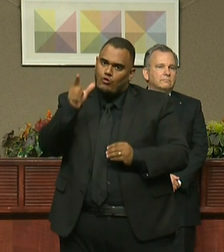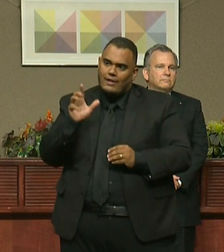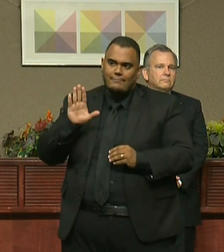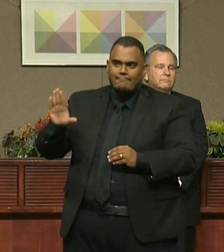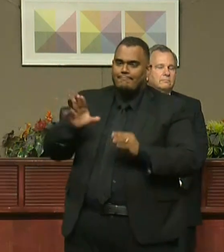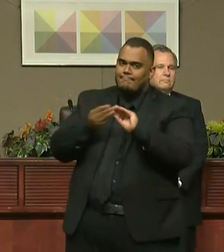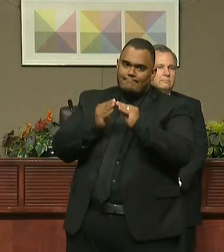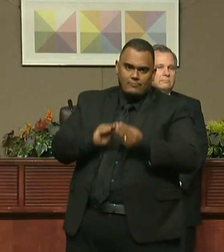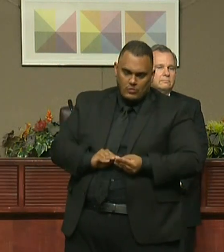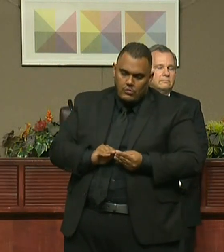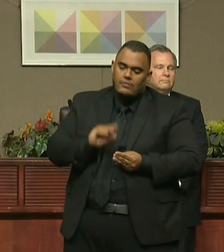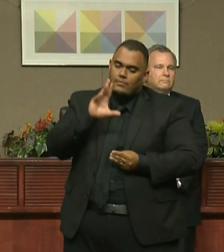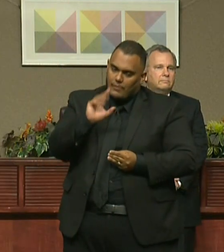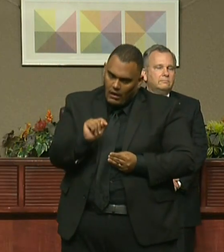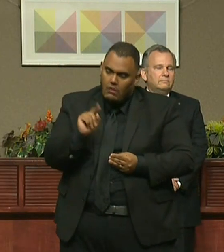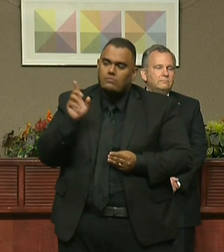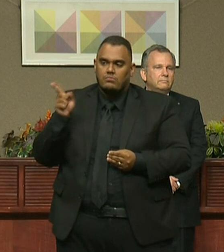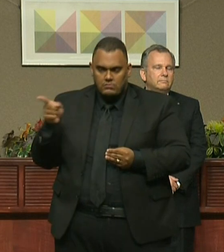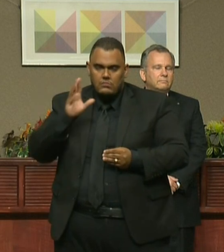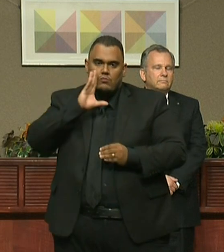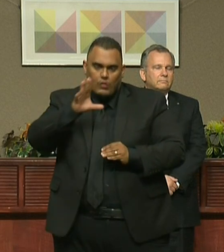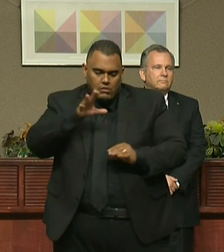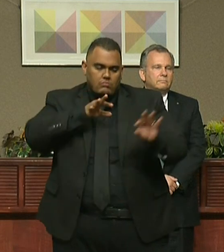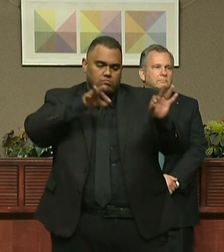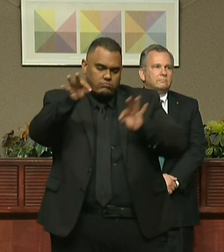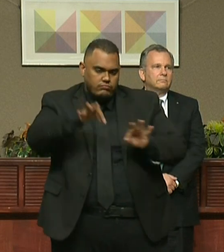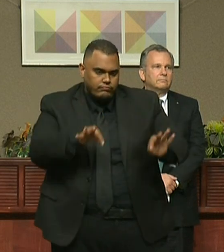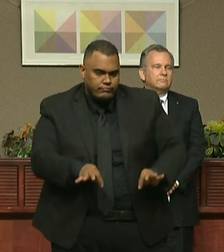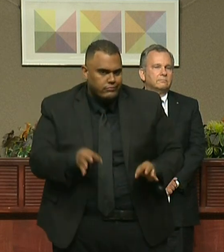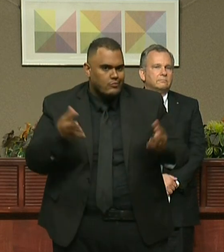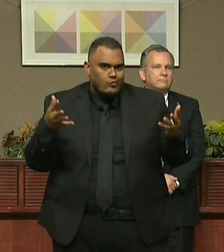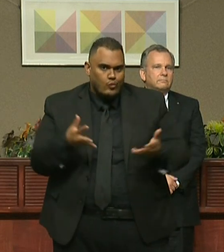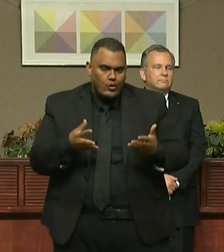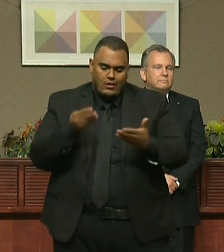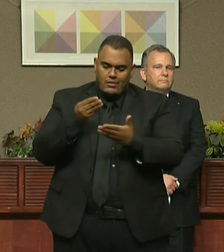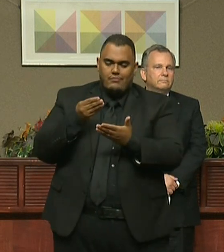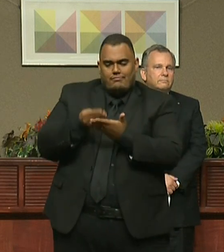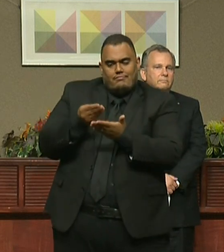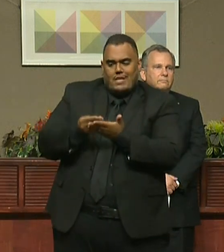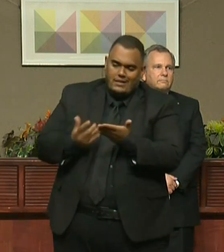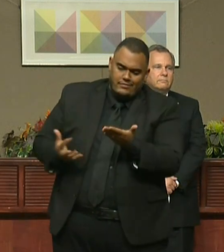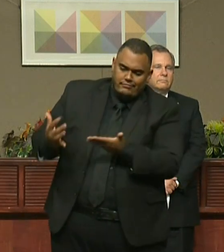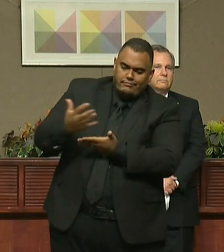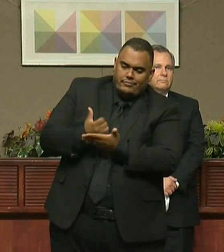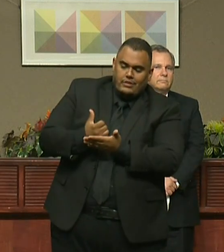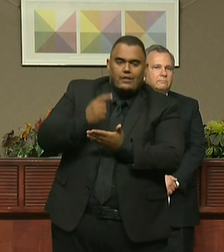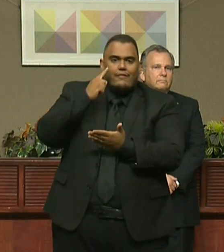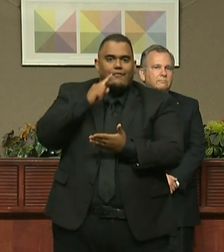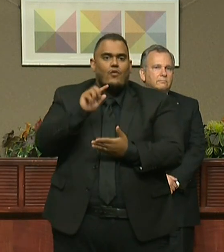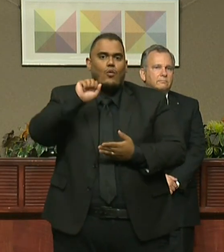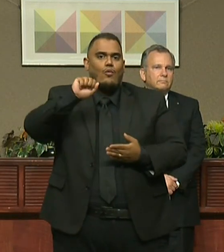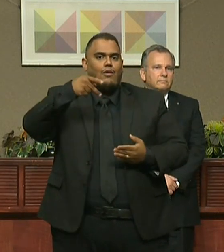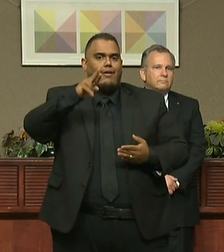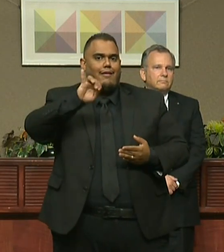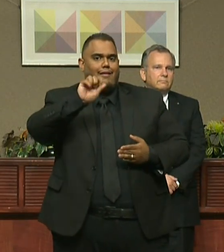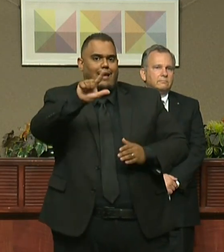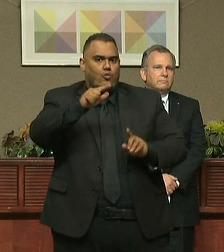talk about what those revenues were for the month of April. And as we move